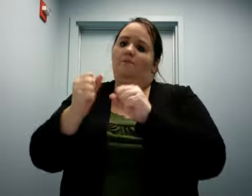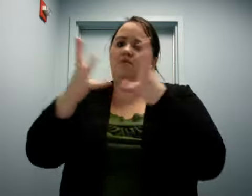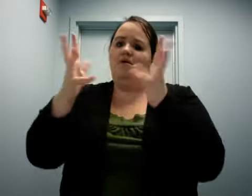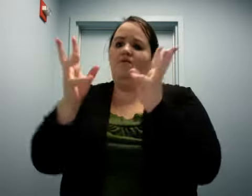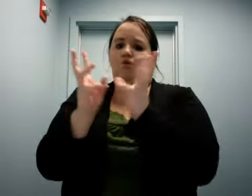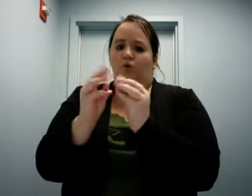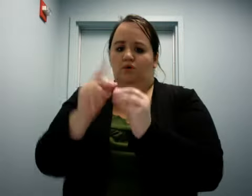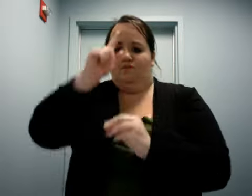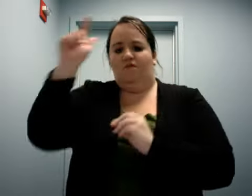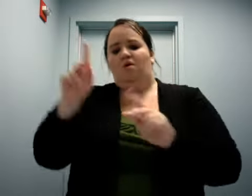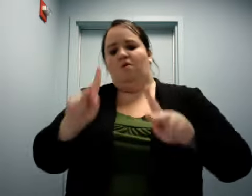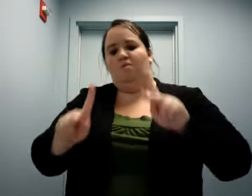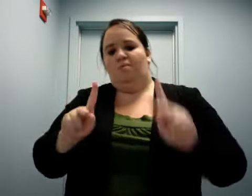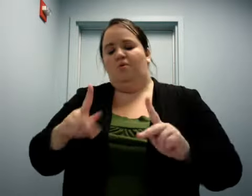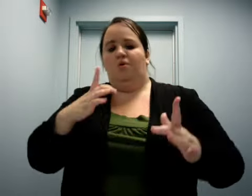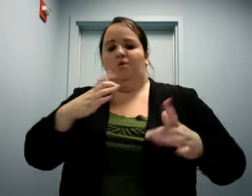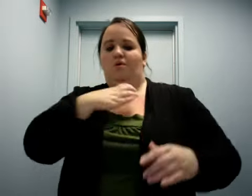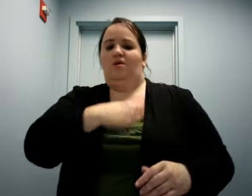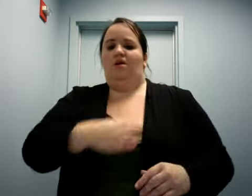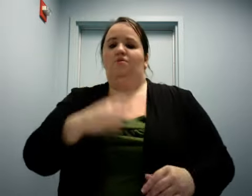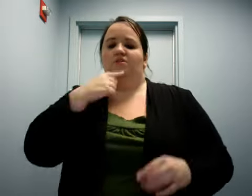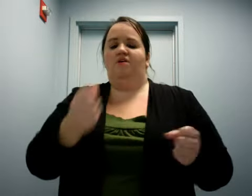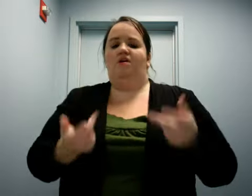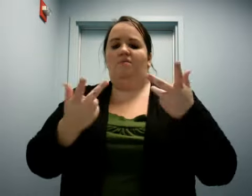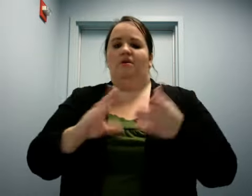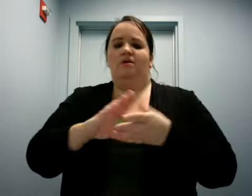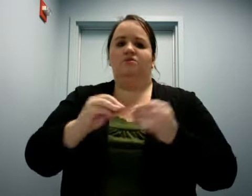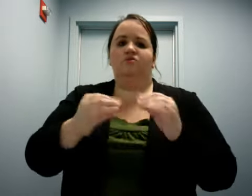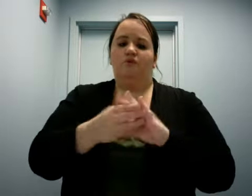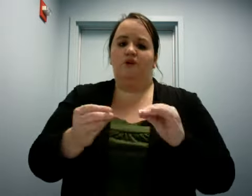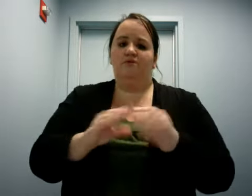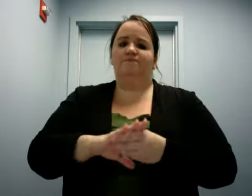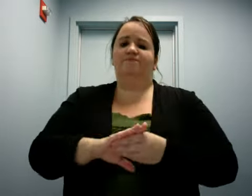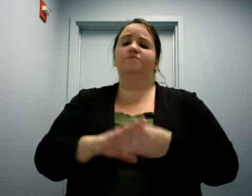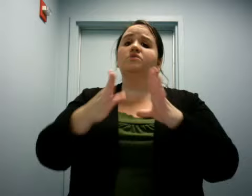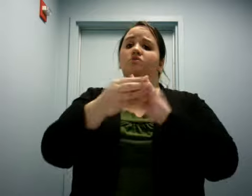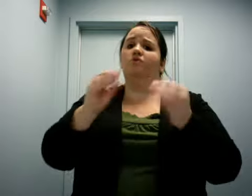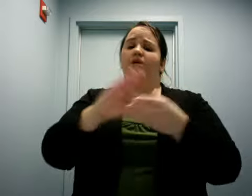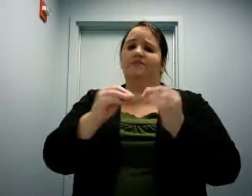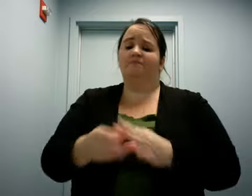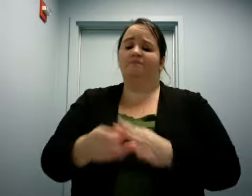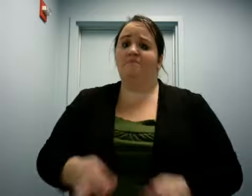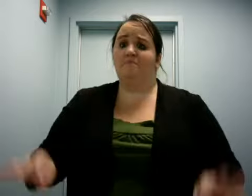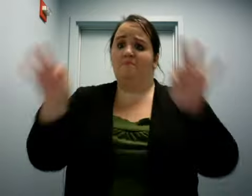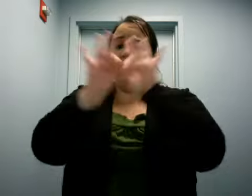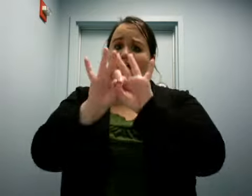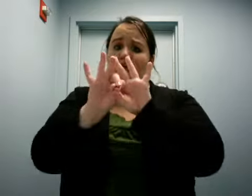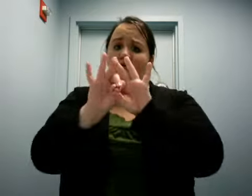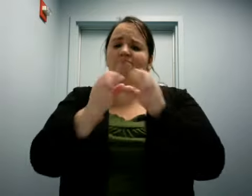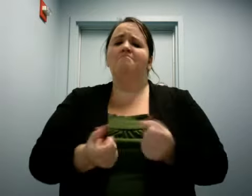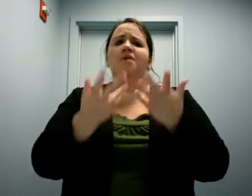eager to tell our many stories. Stories matter. Many stories matter. Stories have been used to